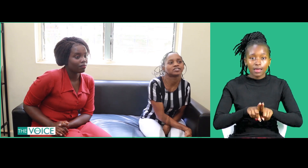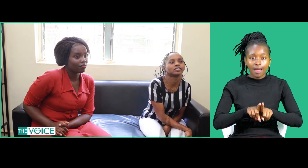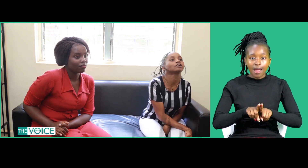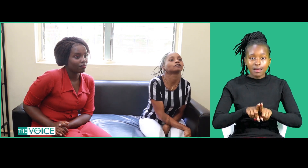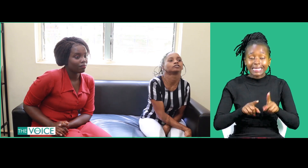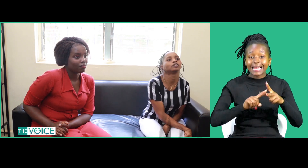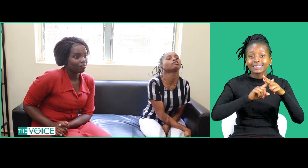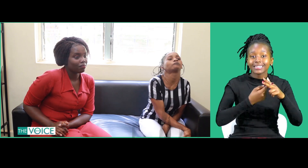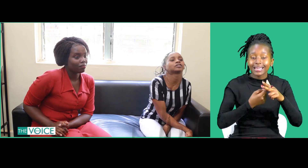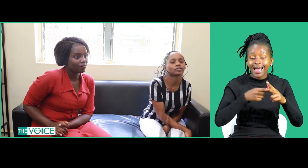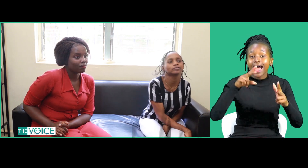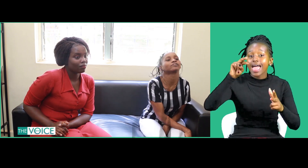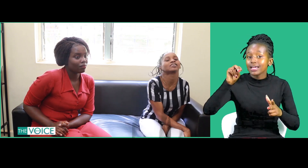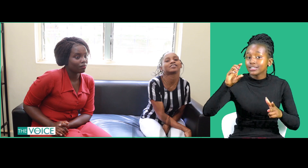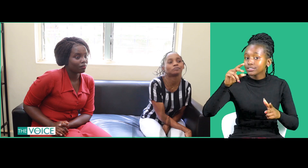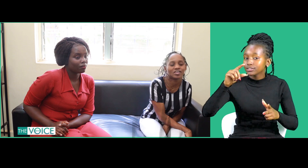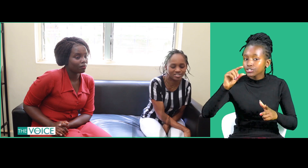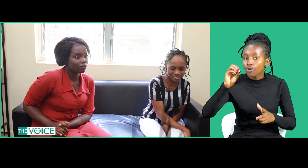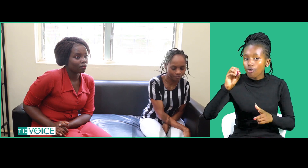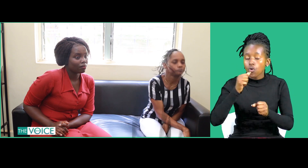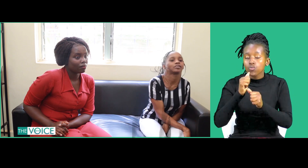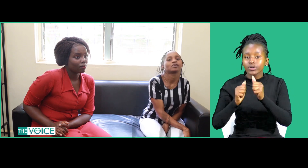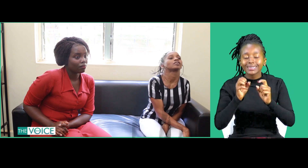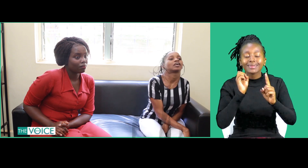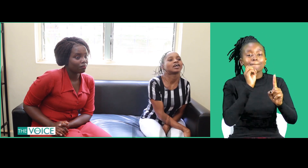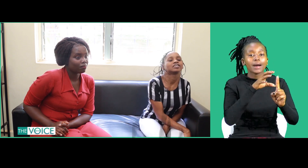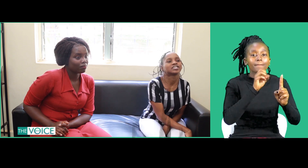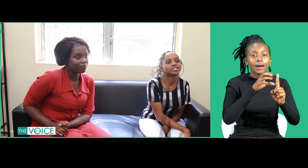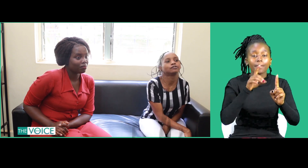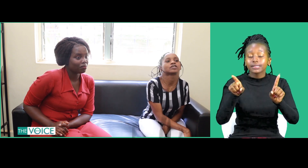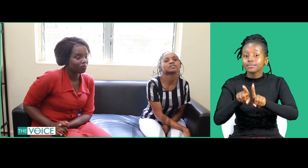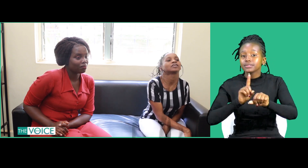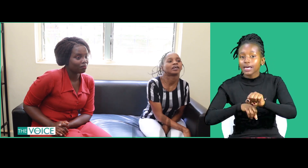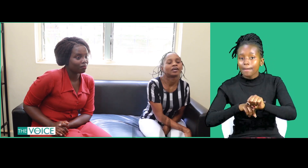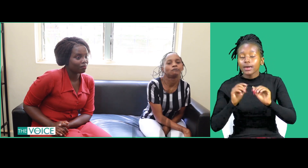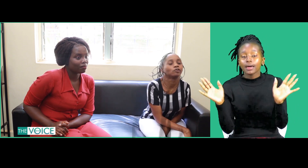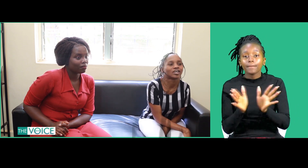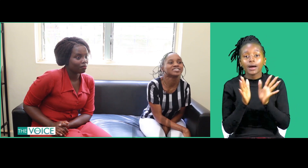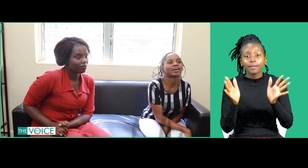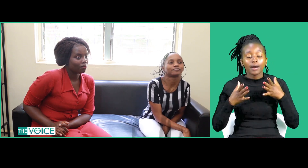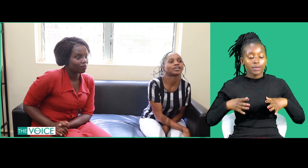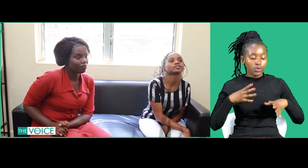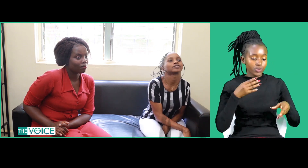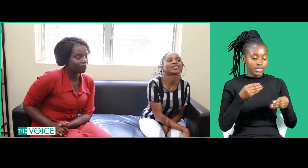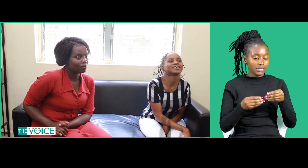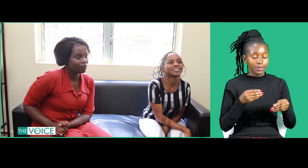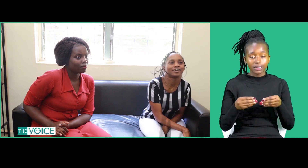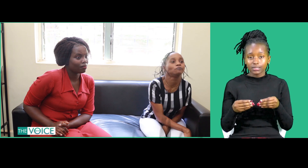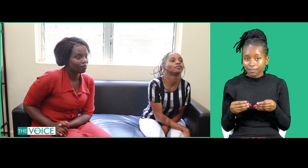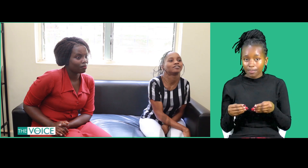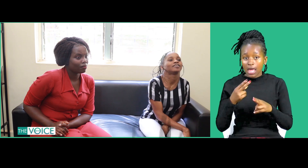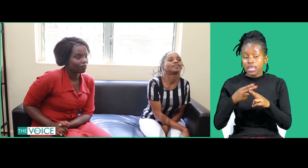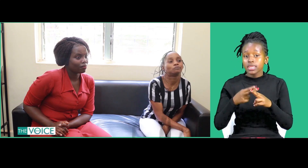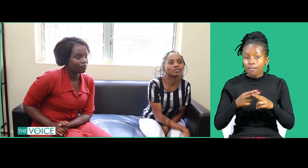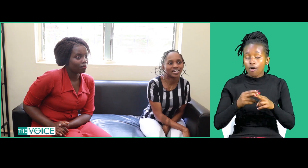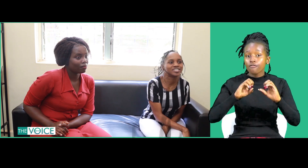the rights and inclusion of persons with disabilities, and it is known as Embo Rights Africa Society.